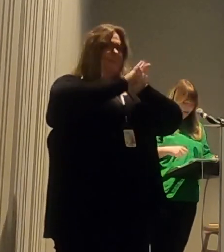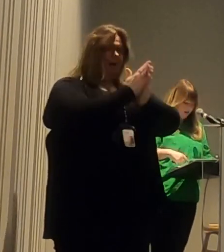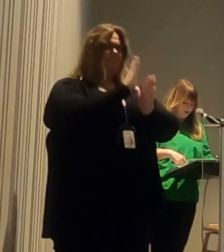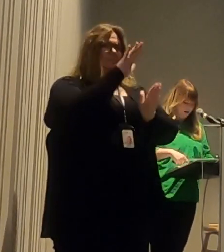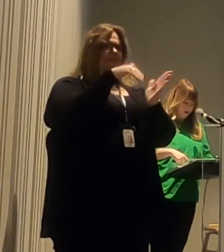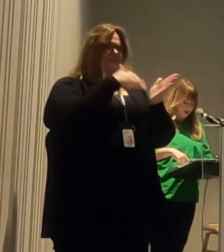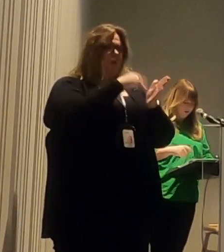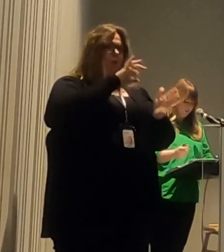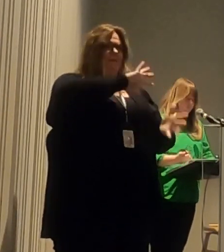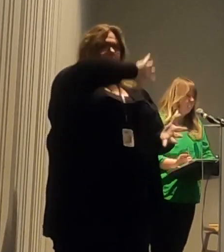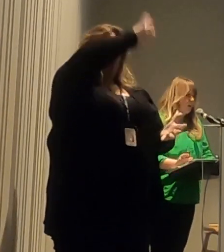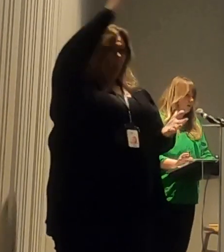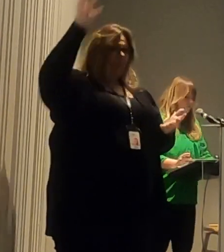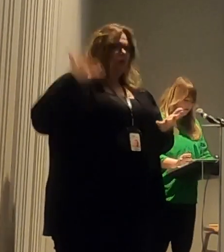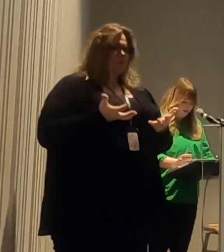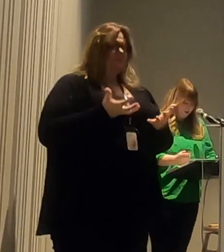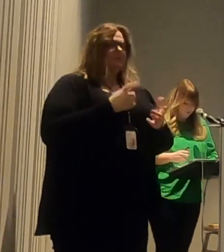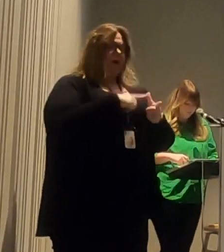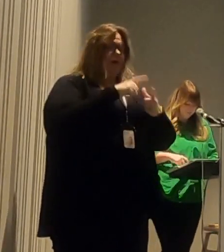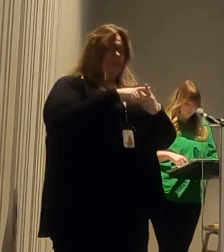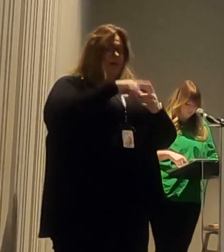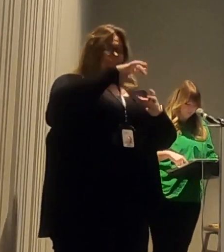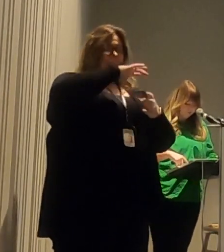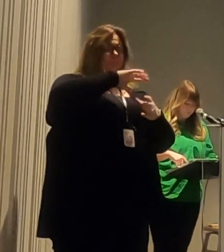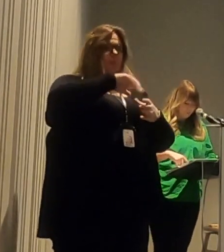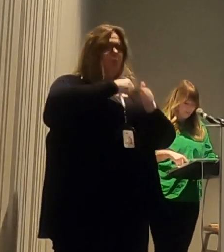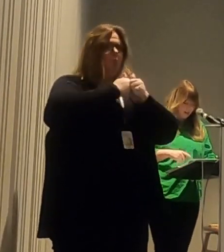of the other parts follow.